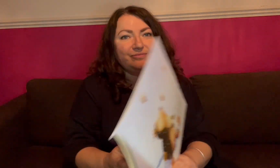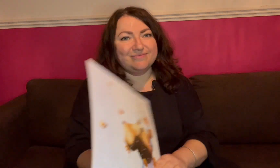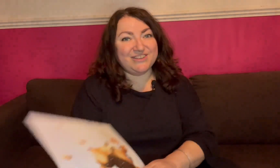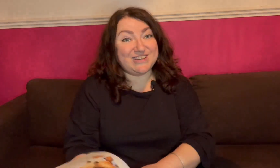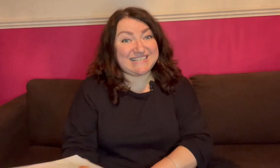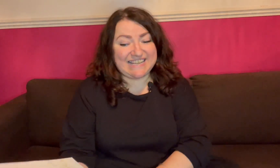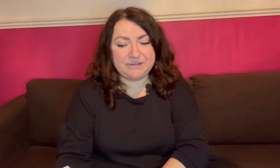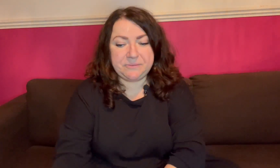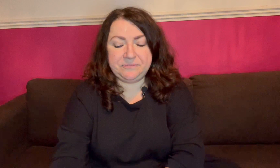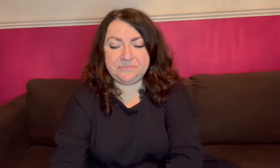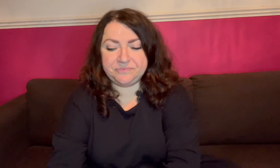Ready?